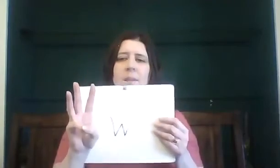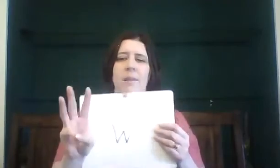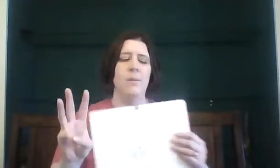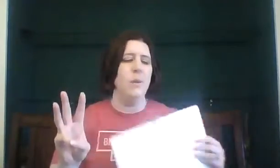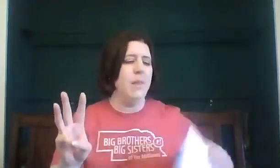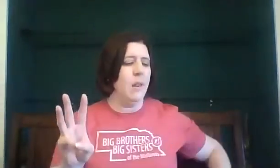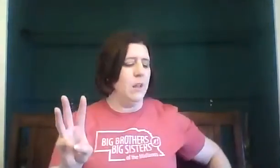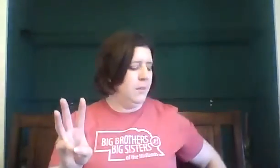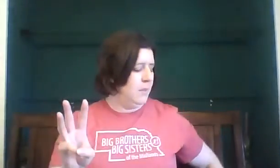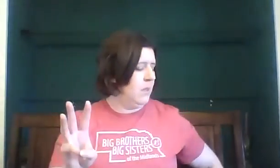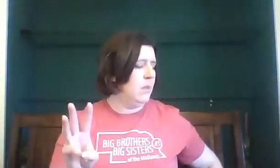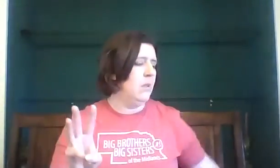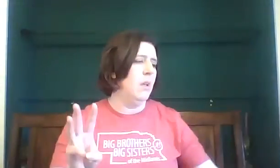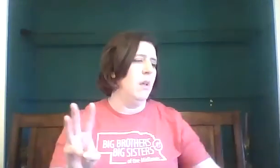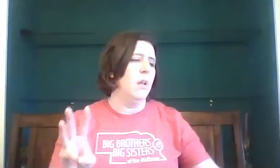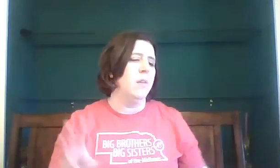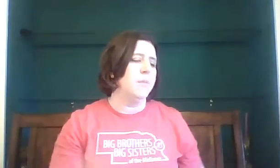that's the way that looks.